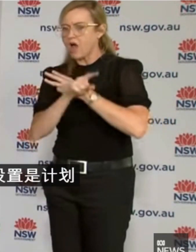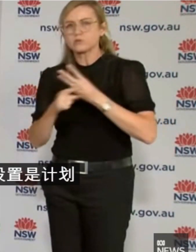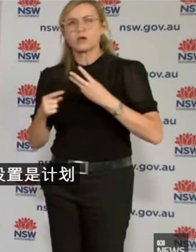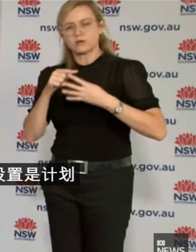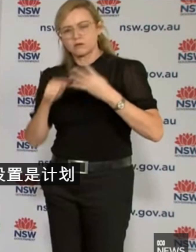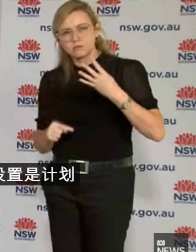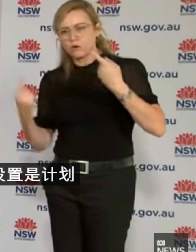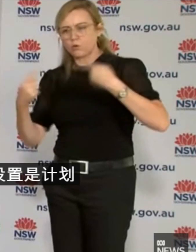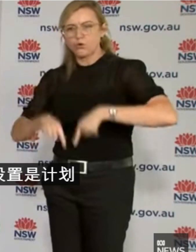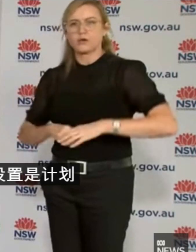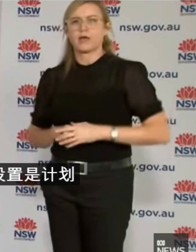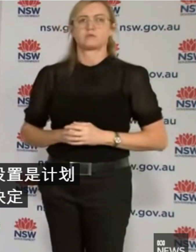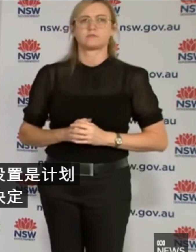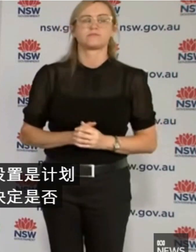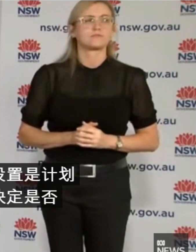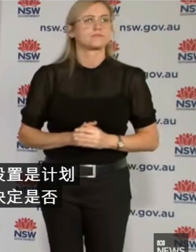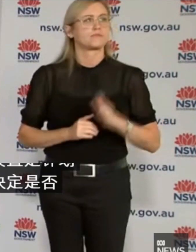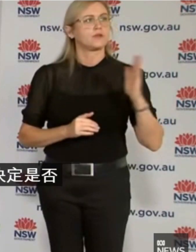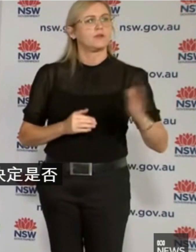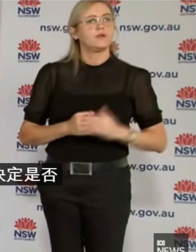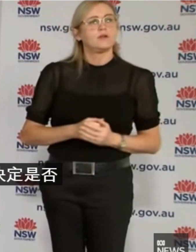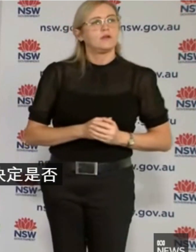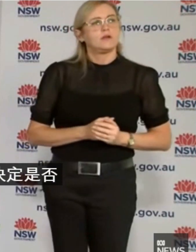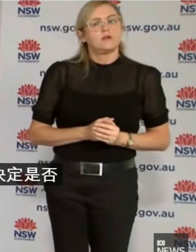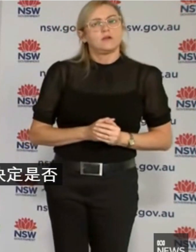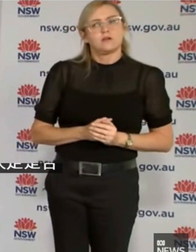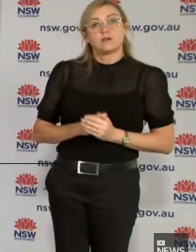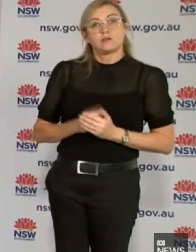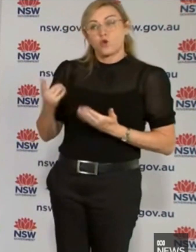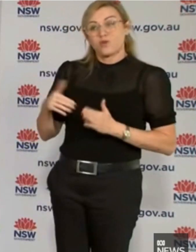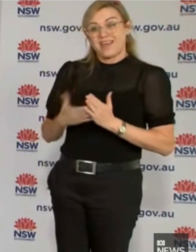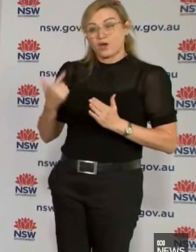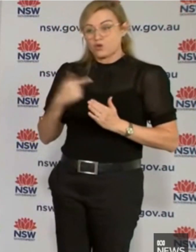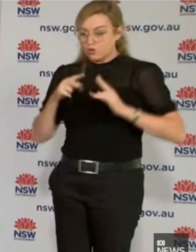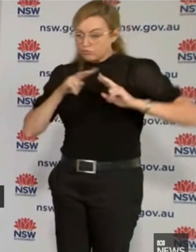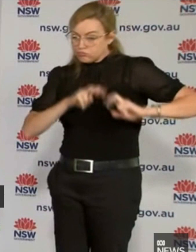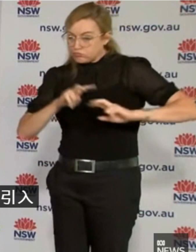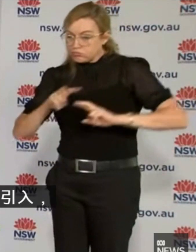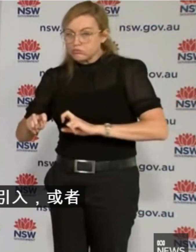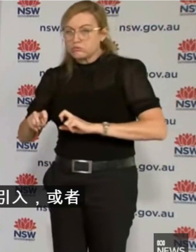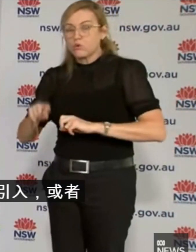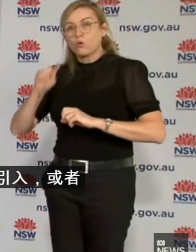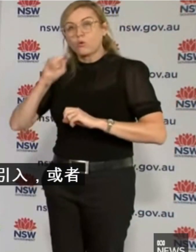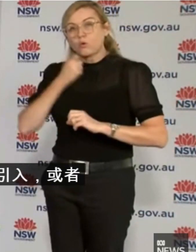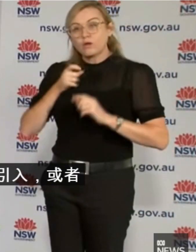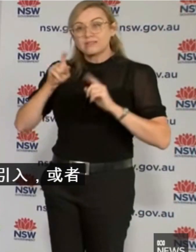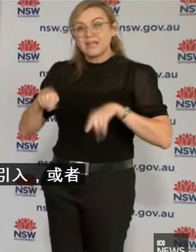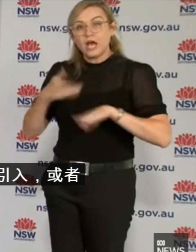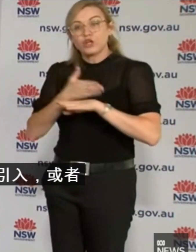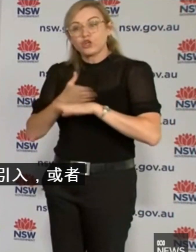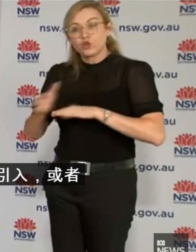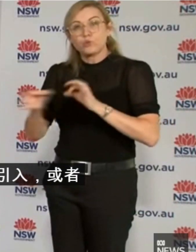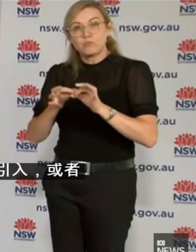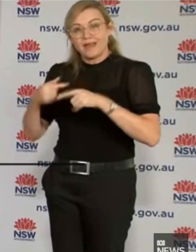to introduce that, whatever you decide, if you're looking at the evidence now, is the plan to introduce that from 70%, or do you think that would come